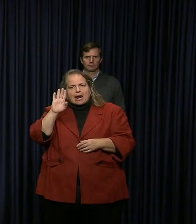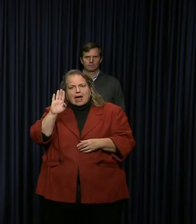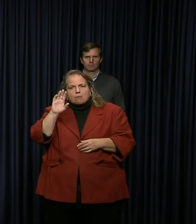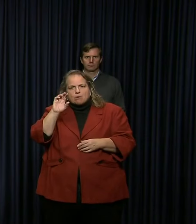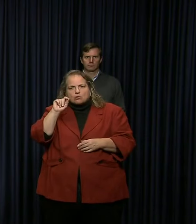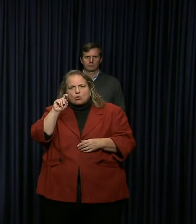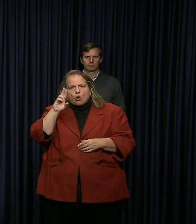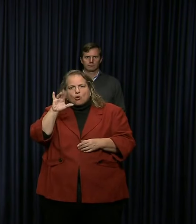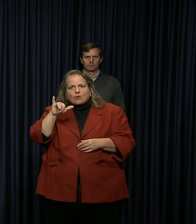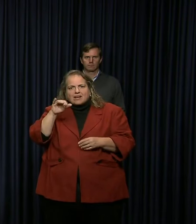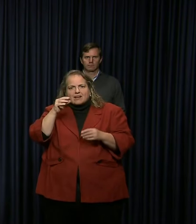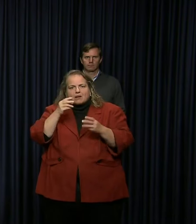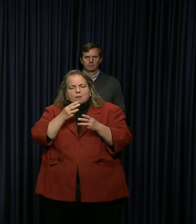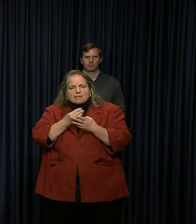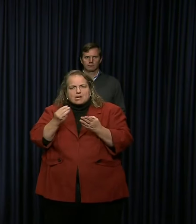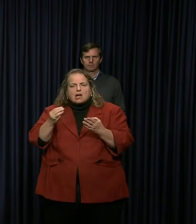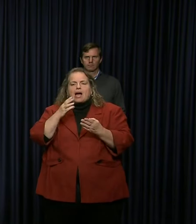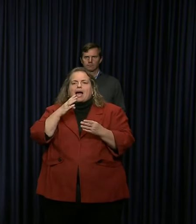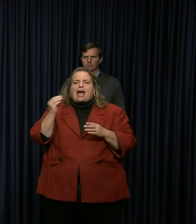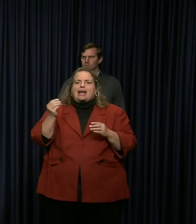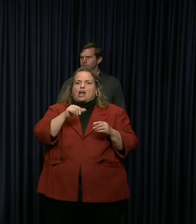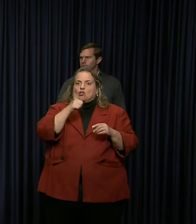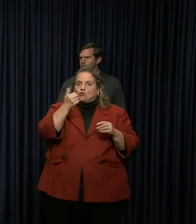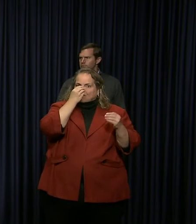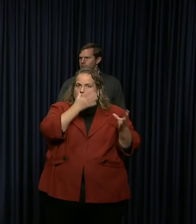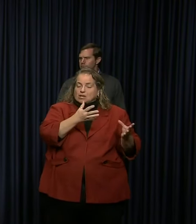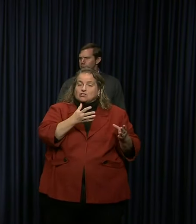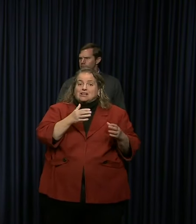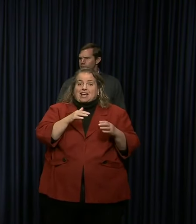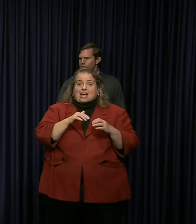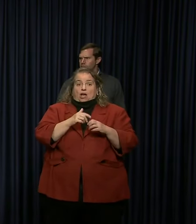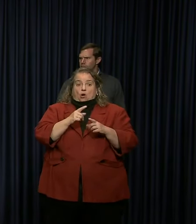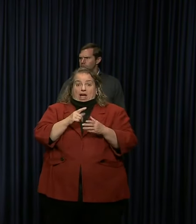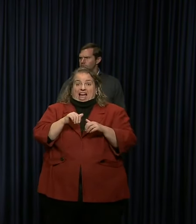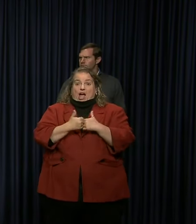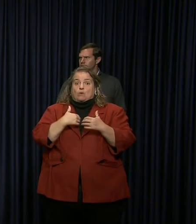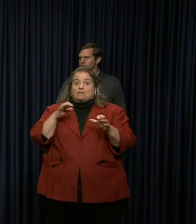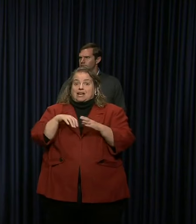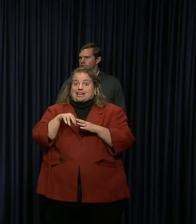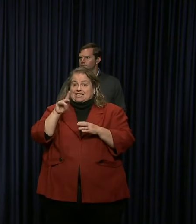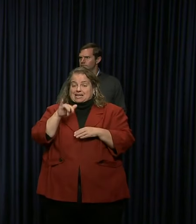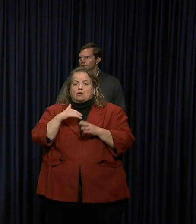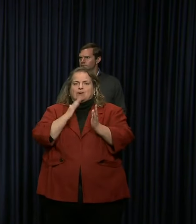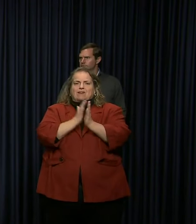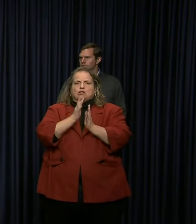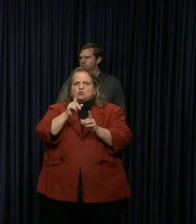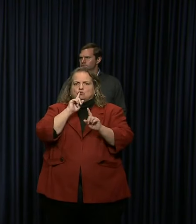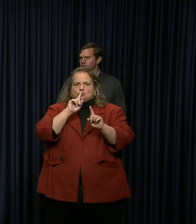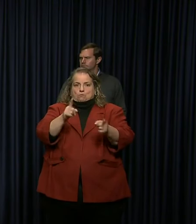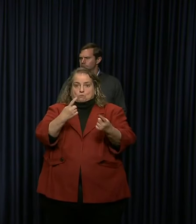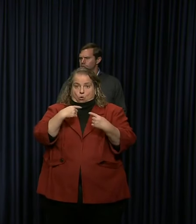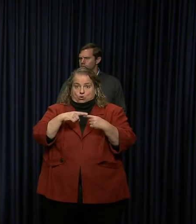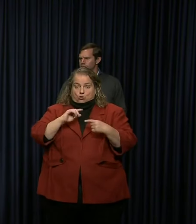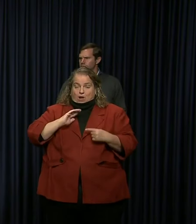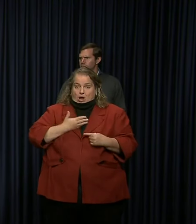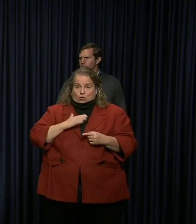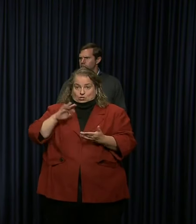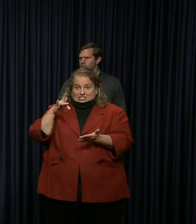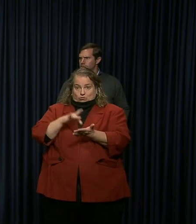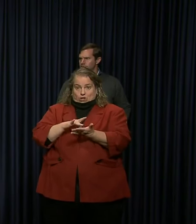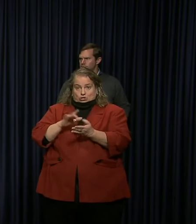equipment. Once we report that every day, and the way we've done it in Kentucky is we've asked you to report to our centralized